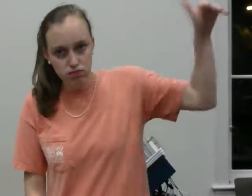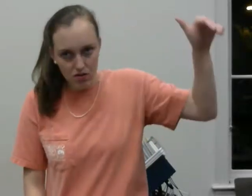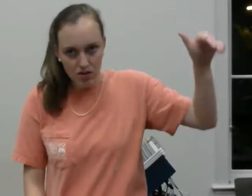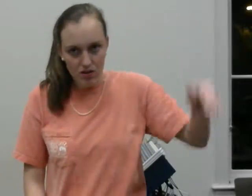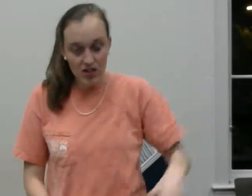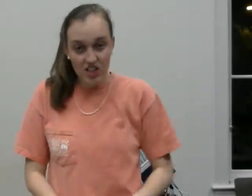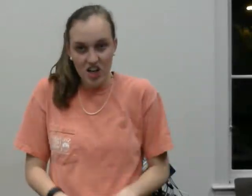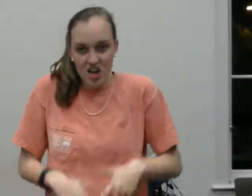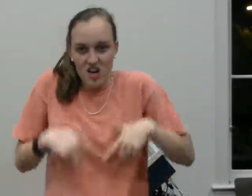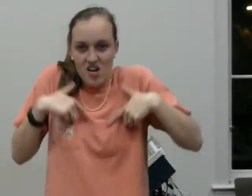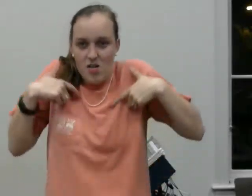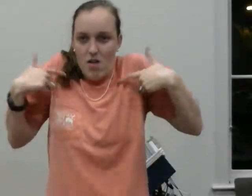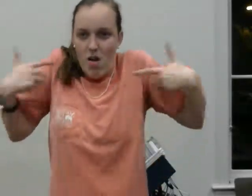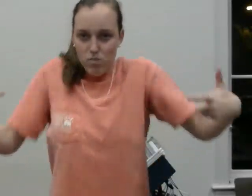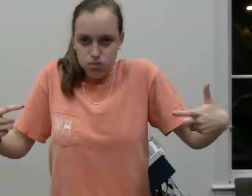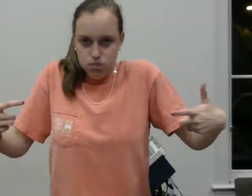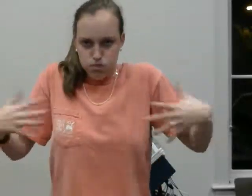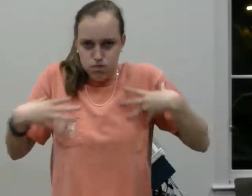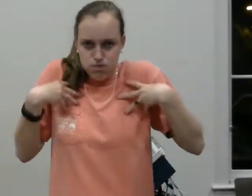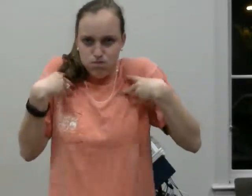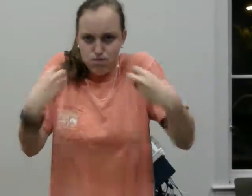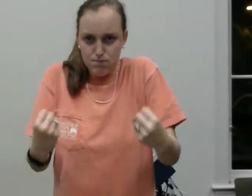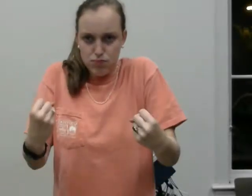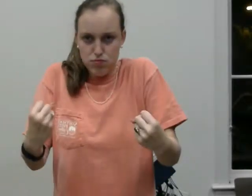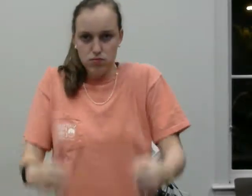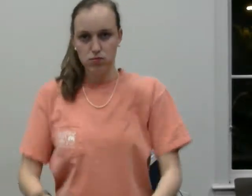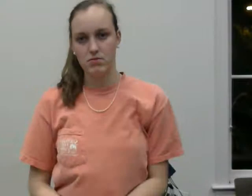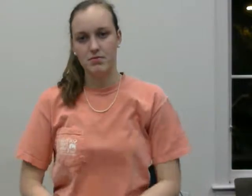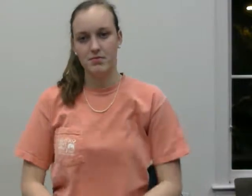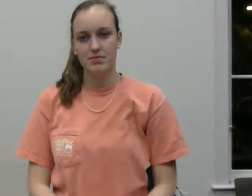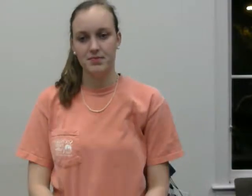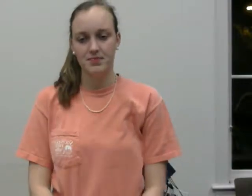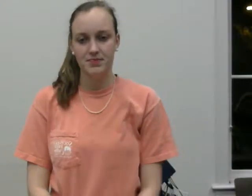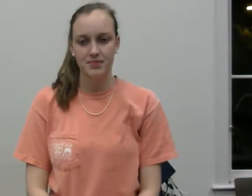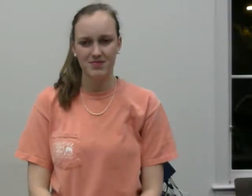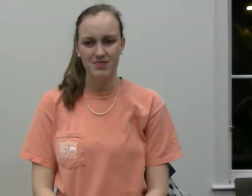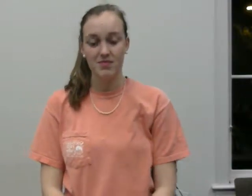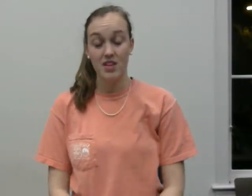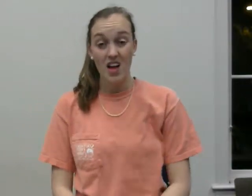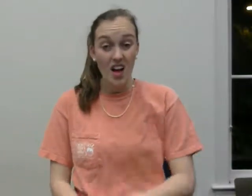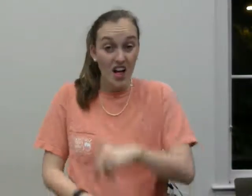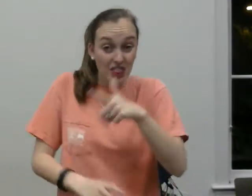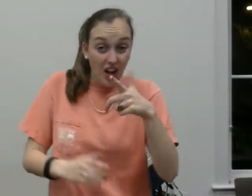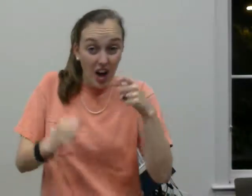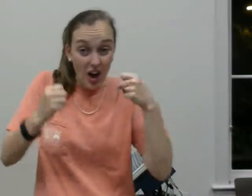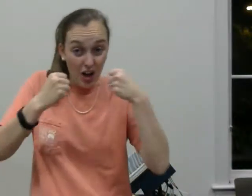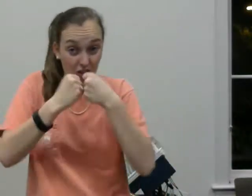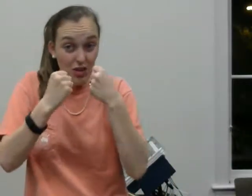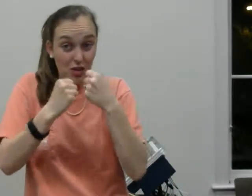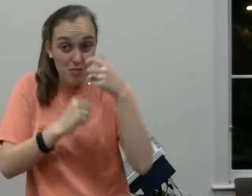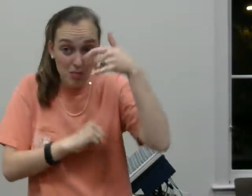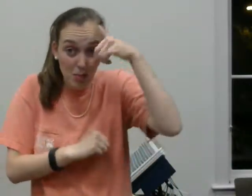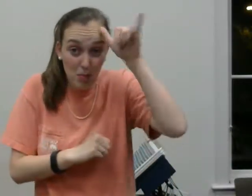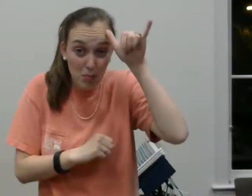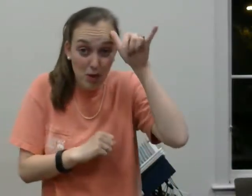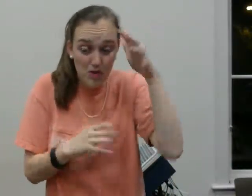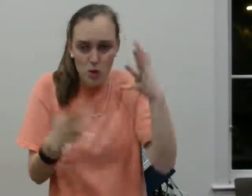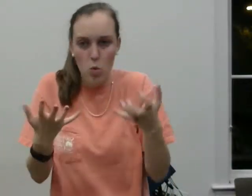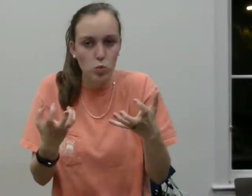very big and very strong. All the other bulls wanted, most of all, to fight the bulls like